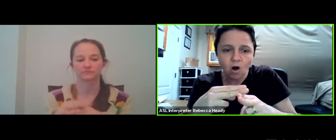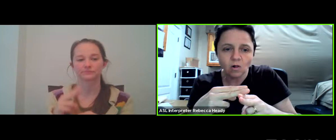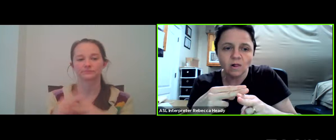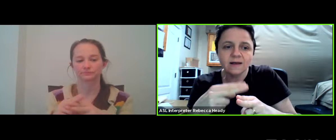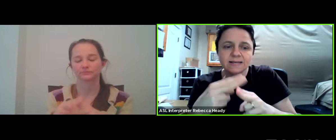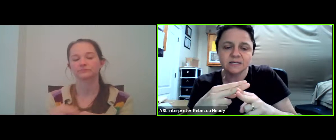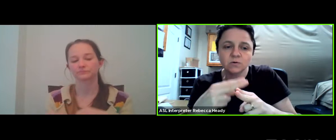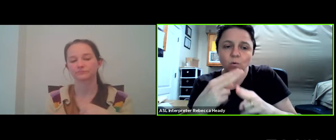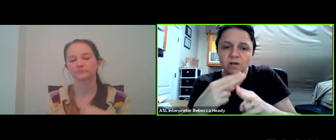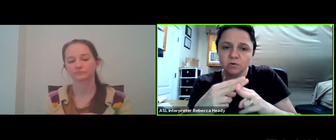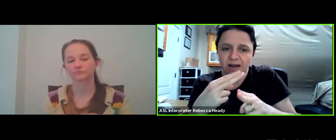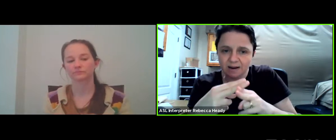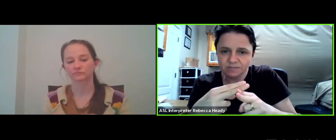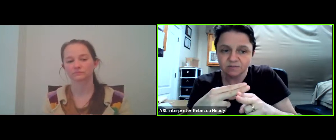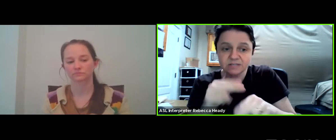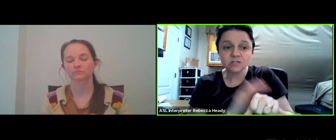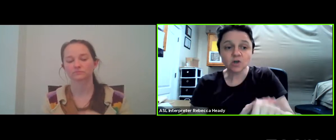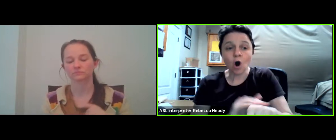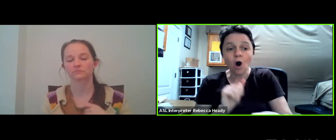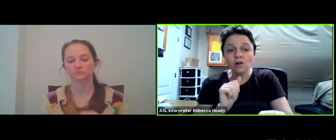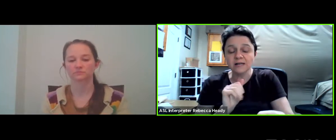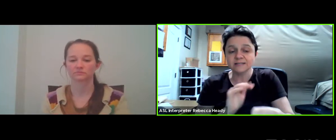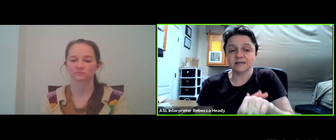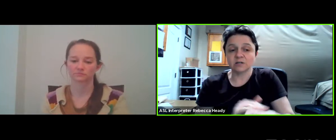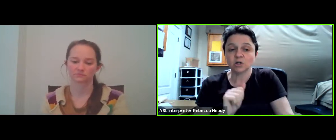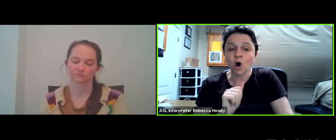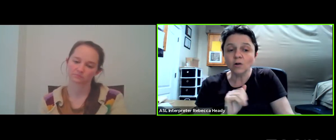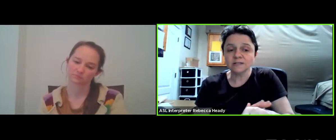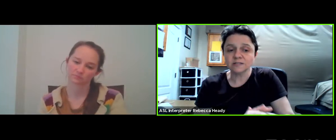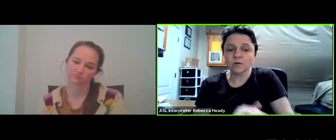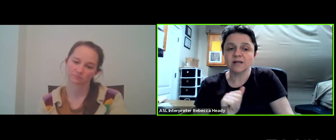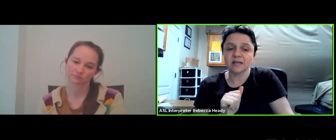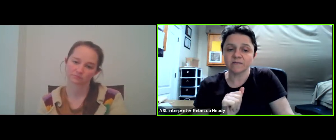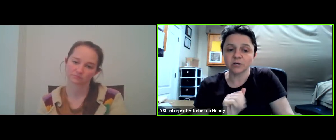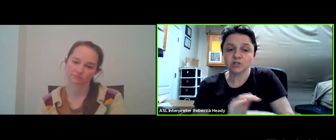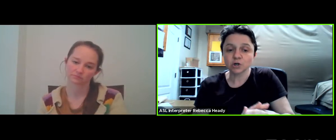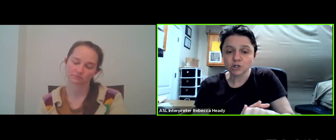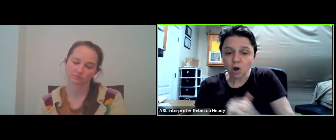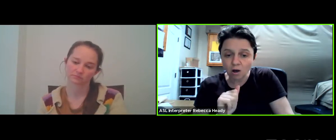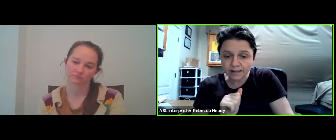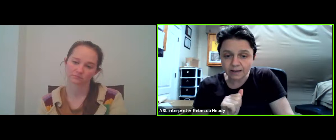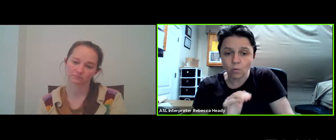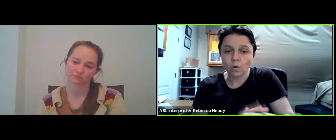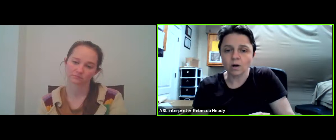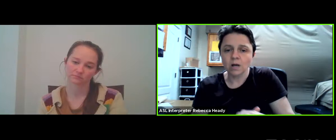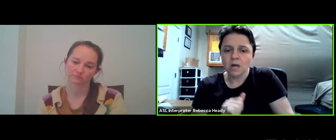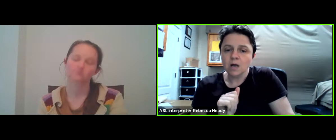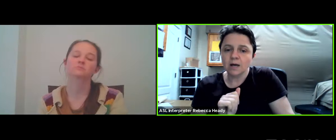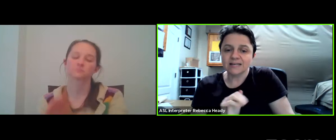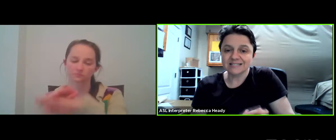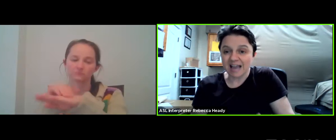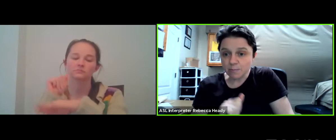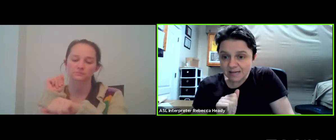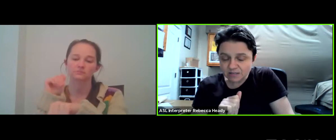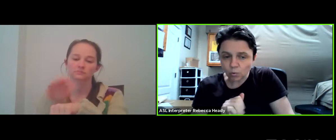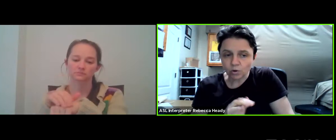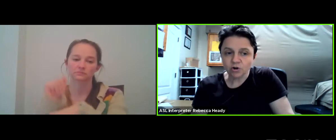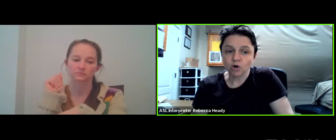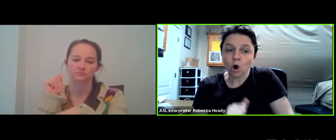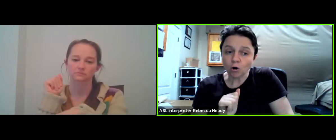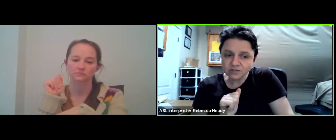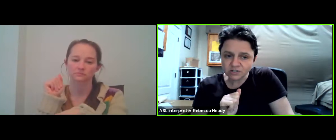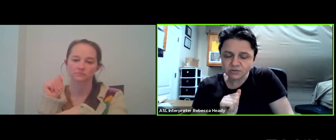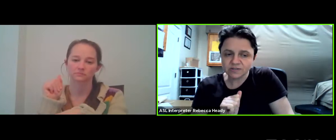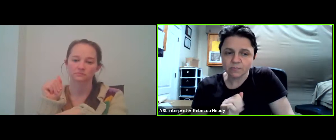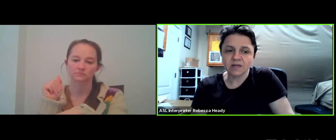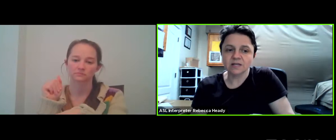this call as in what are you named? This is call as in calling someone, like giving a church calling or assignment, or